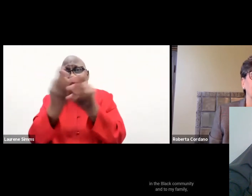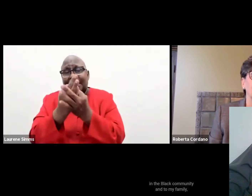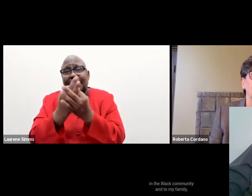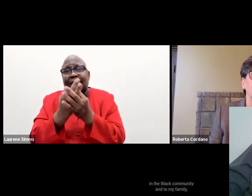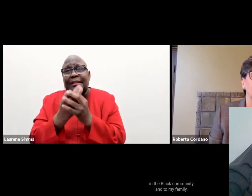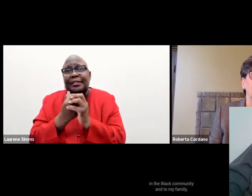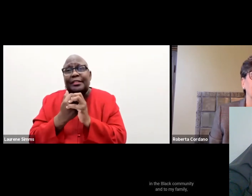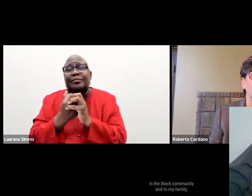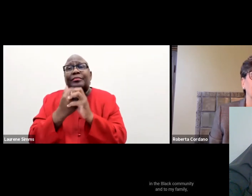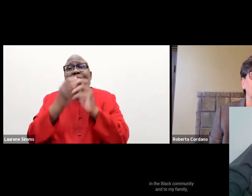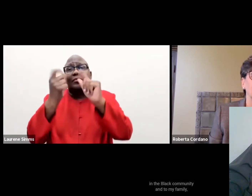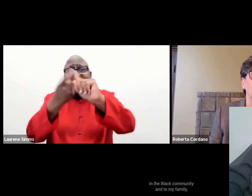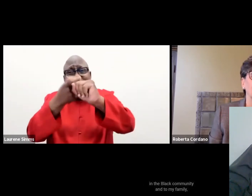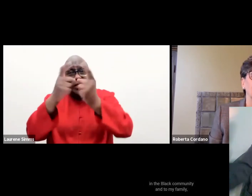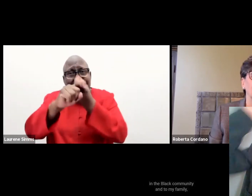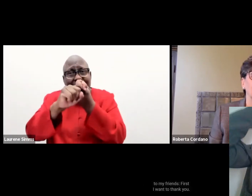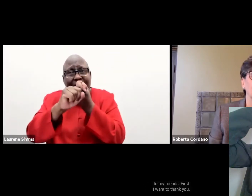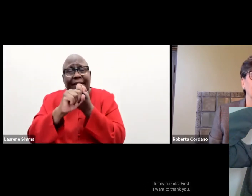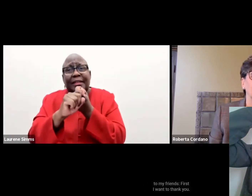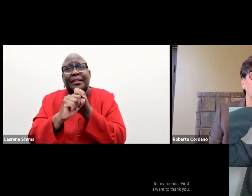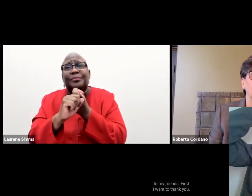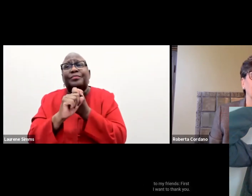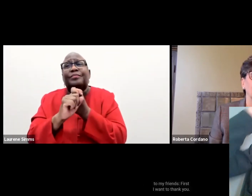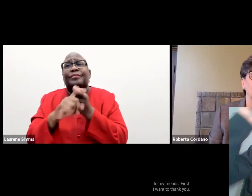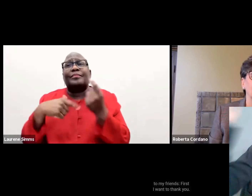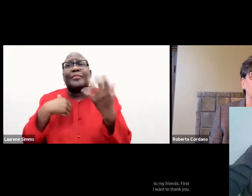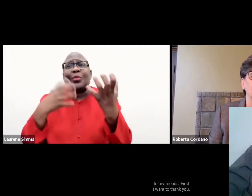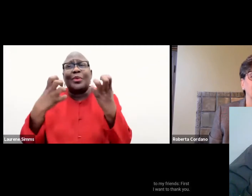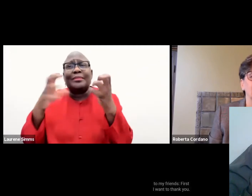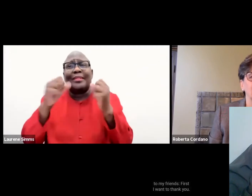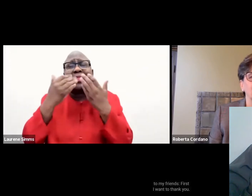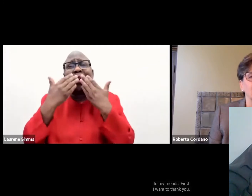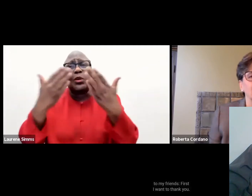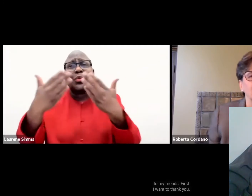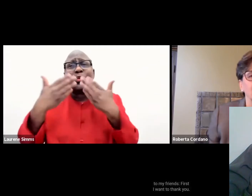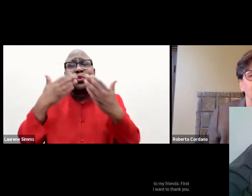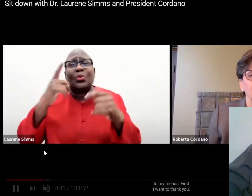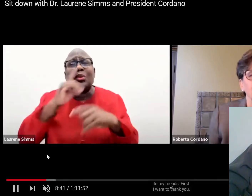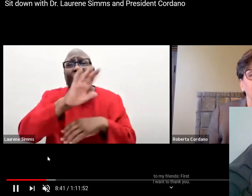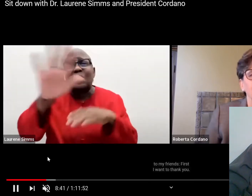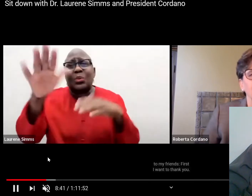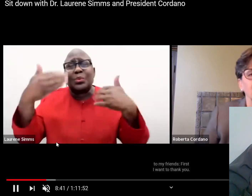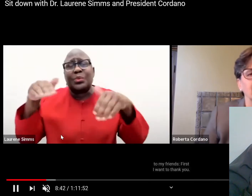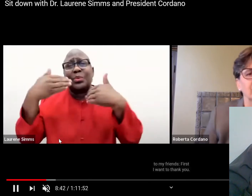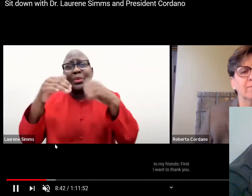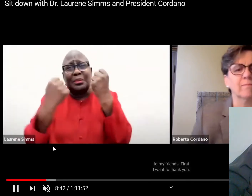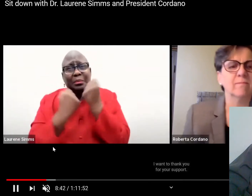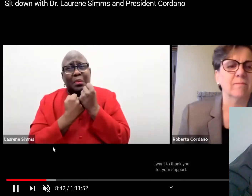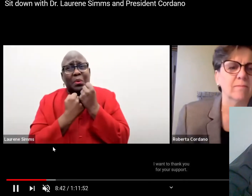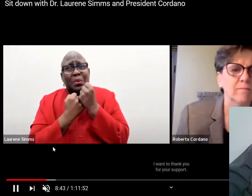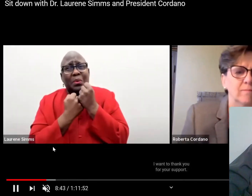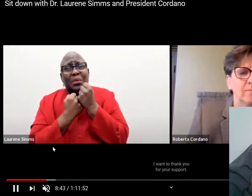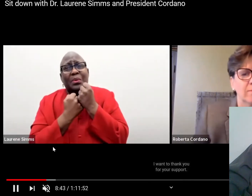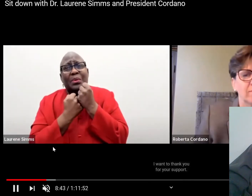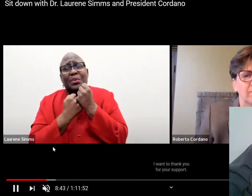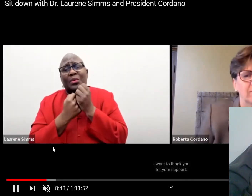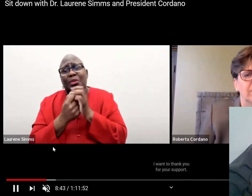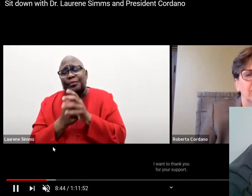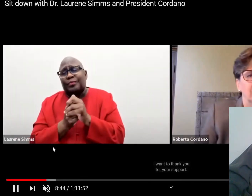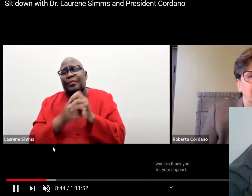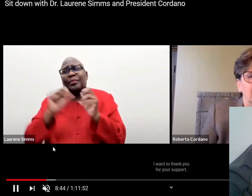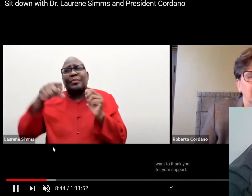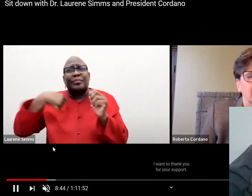community and my family and friends. I want to thank you all